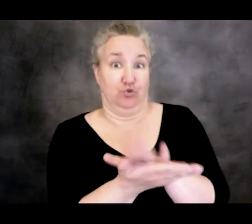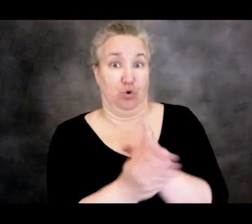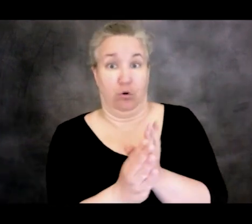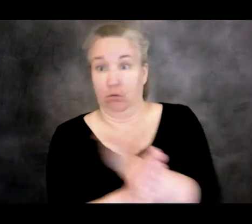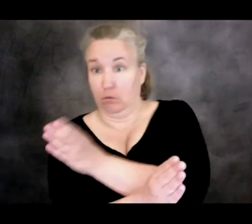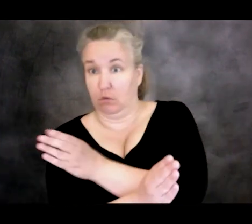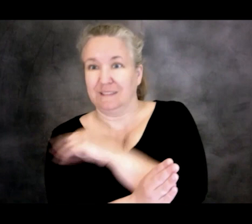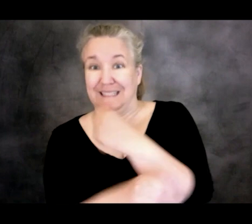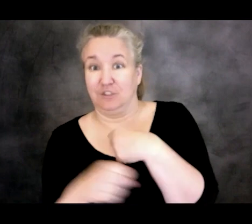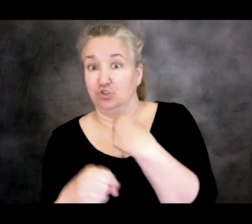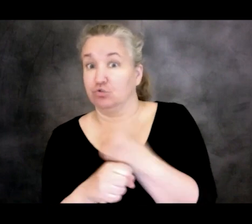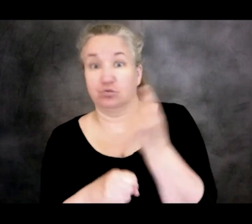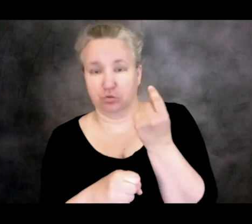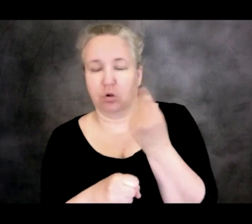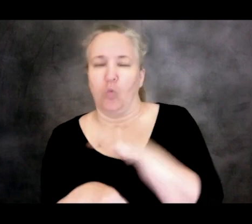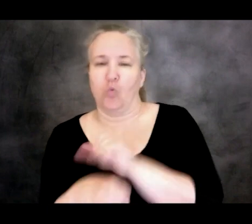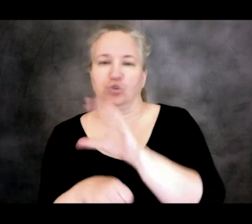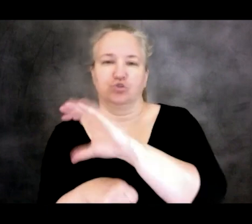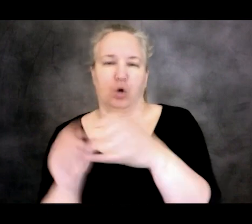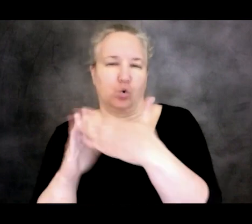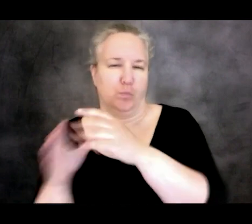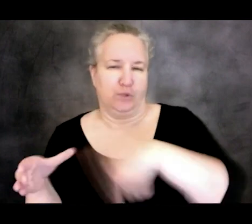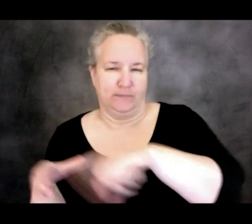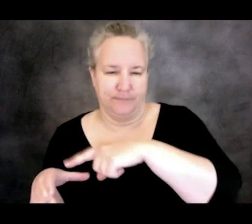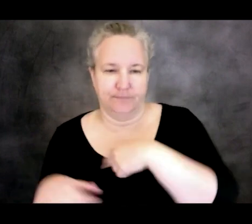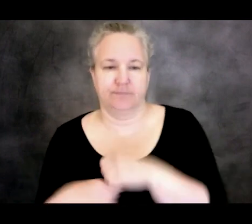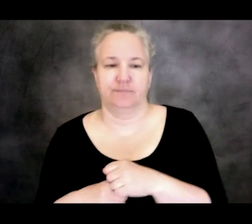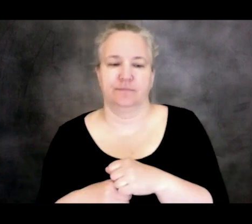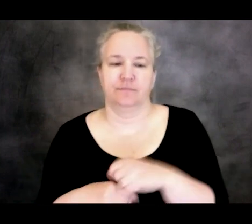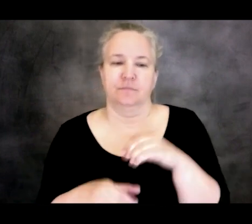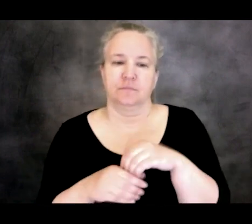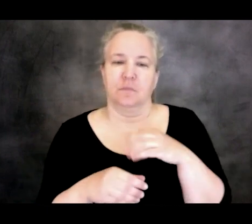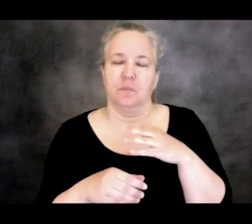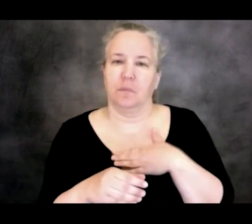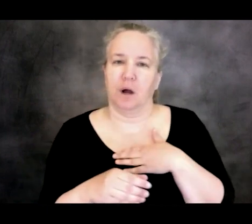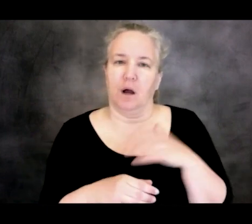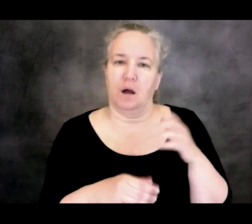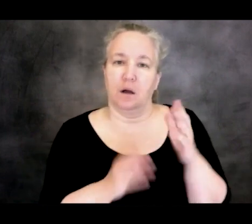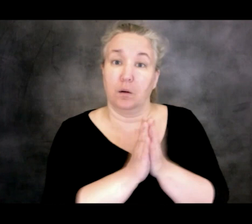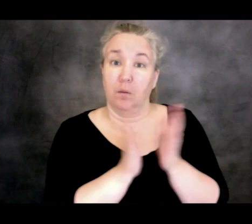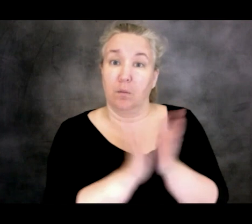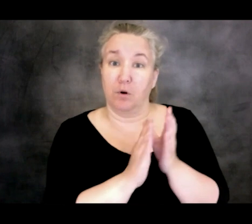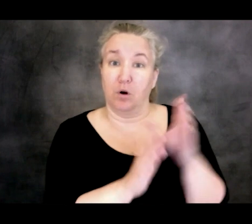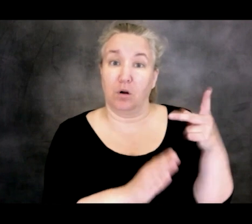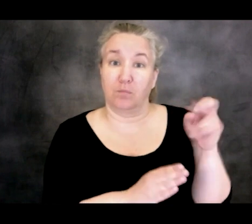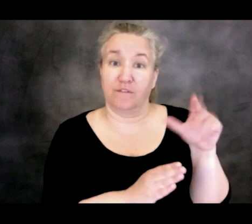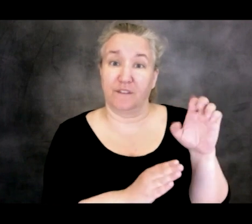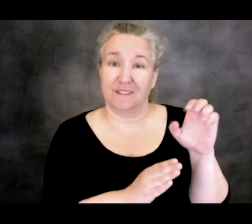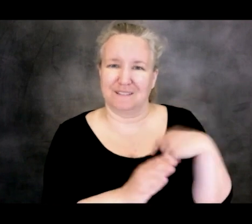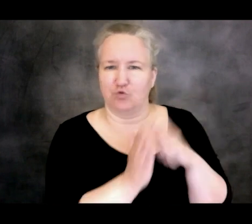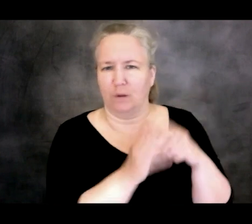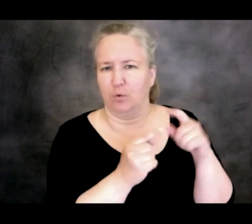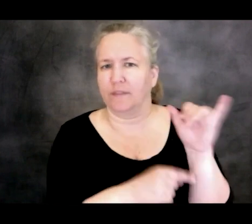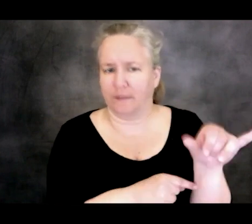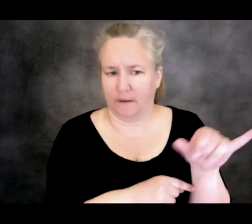years in a Chicago community. I write about it in my preface in Lives in Limbo. But I spent 10 years